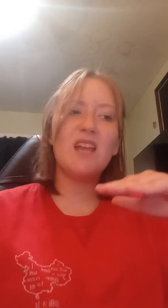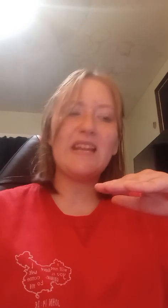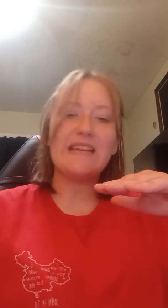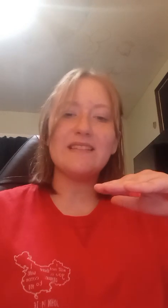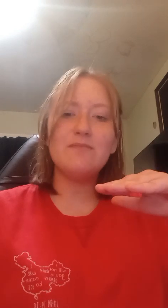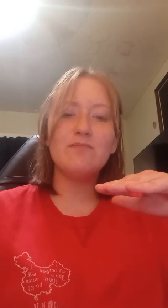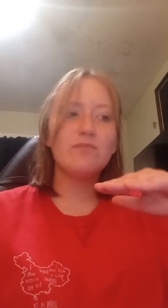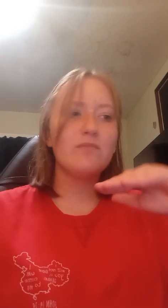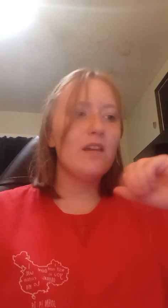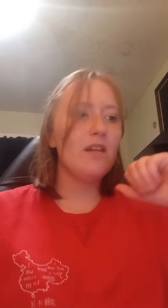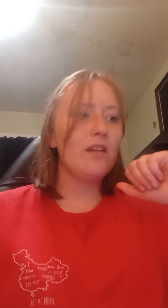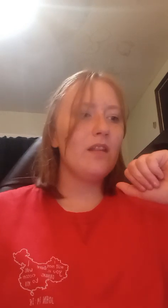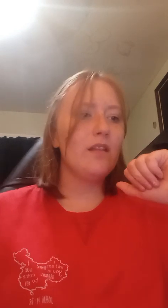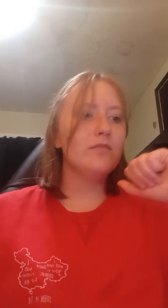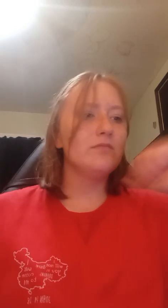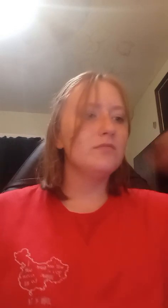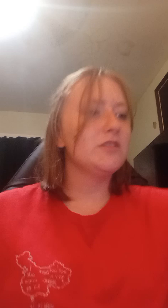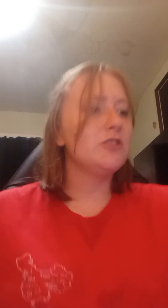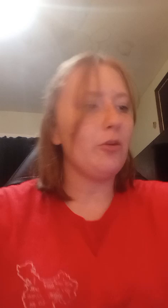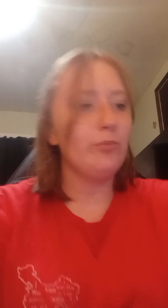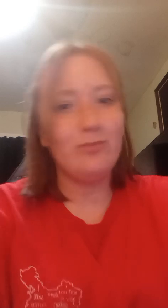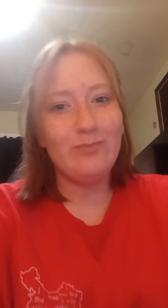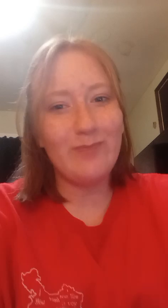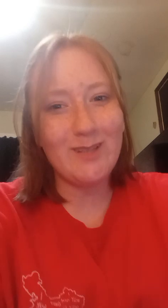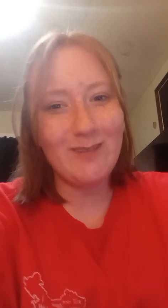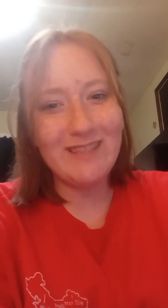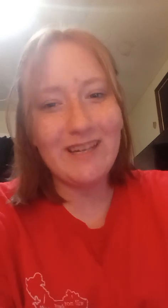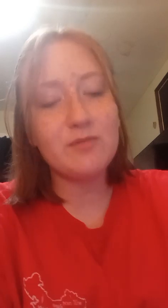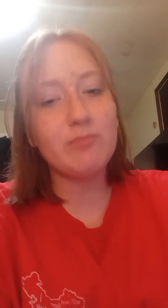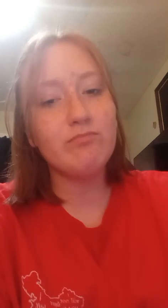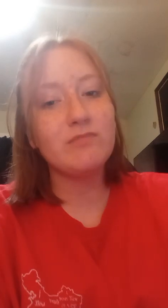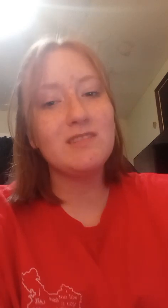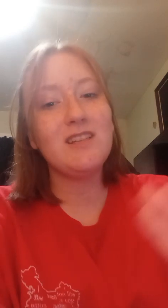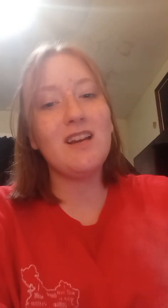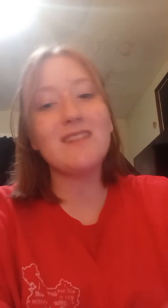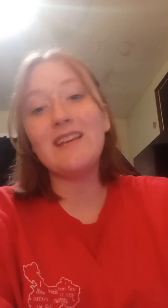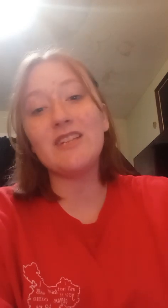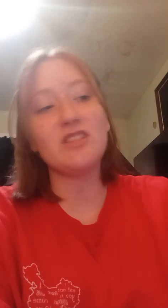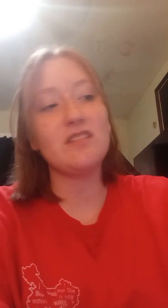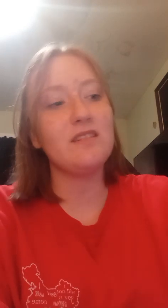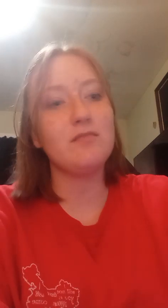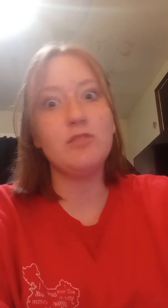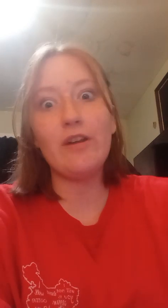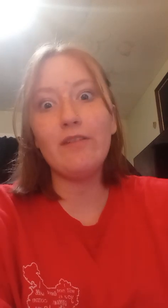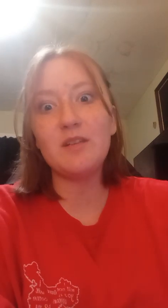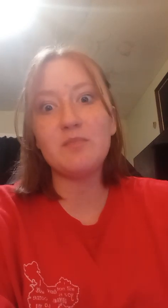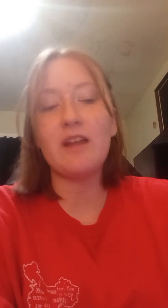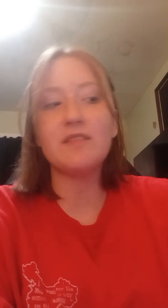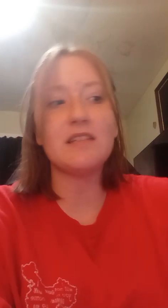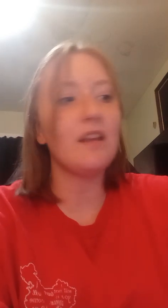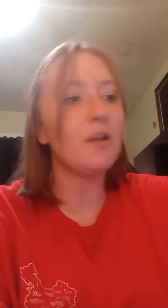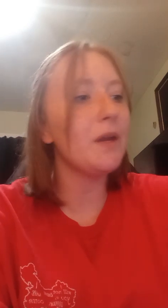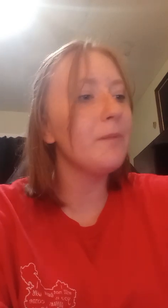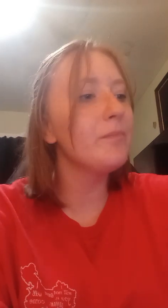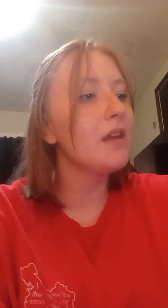easy. So, let's talk about the next one, conscientiousness. Sorry if I mispronounce it in any way.